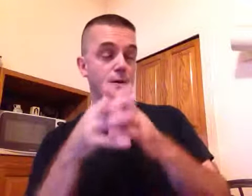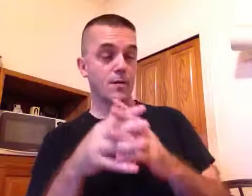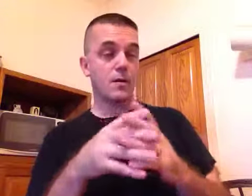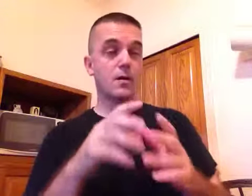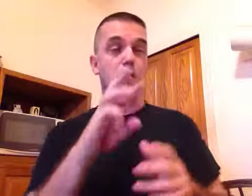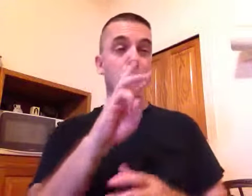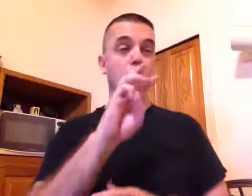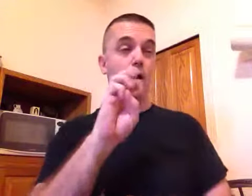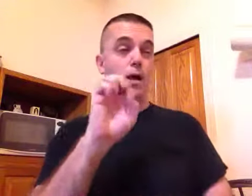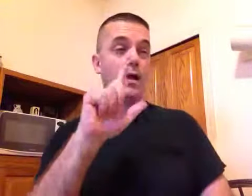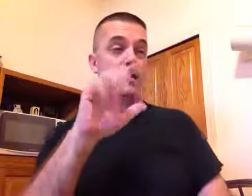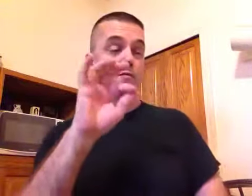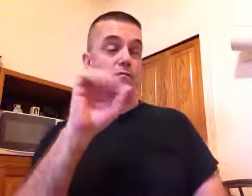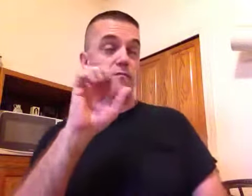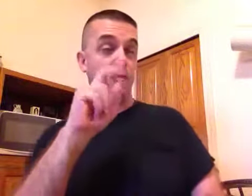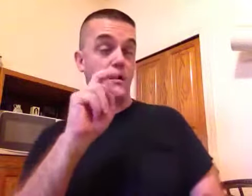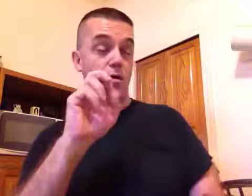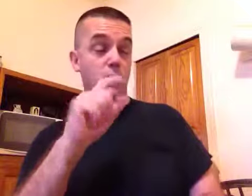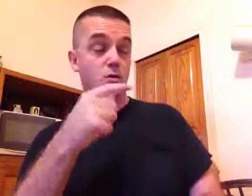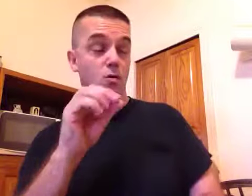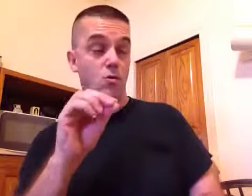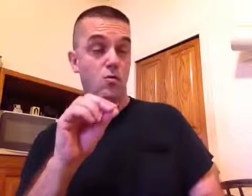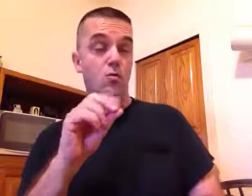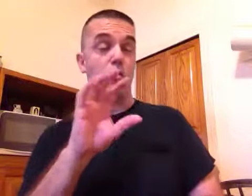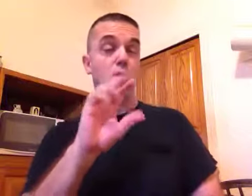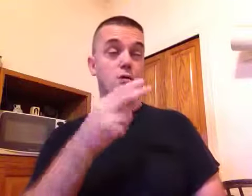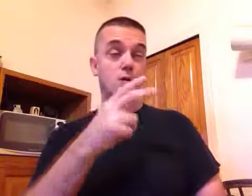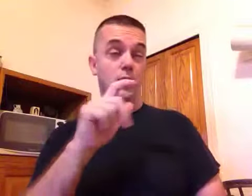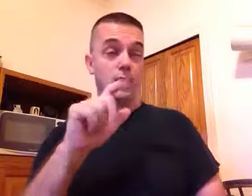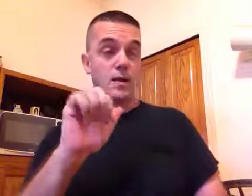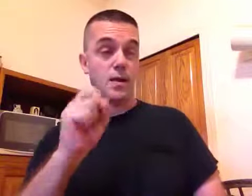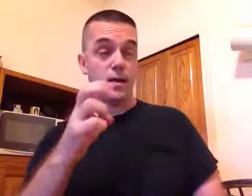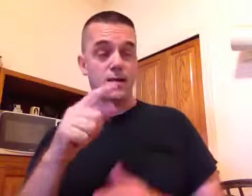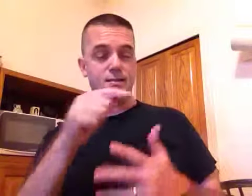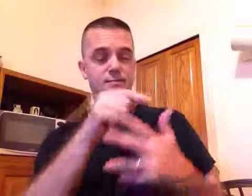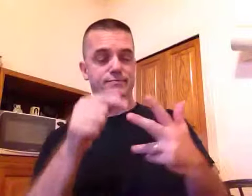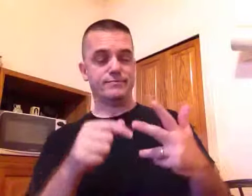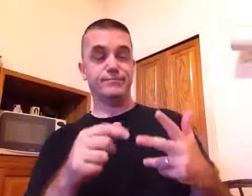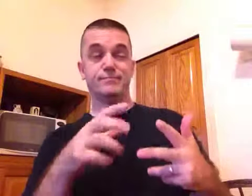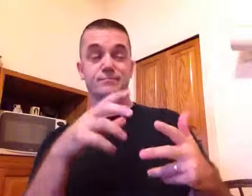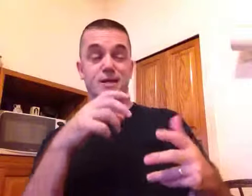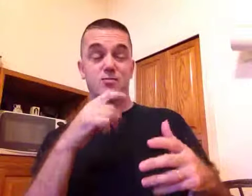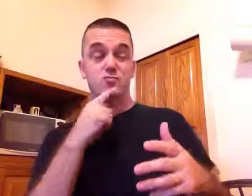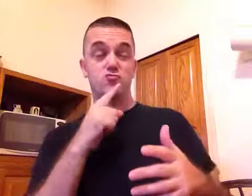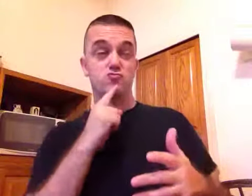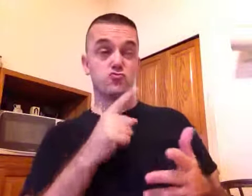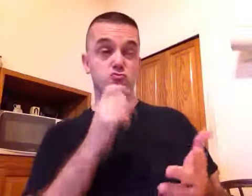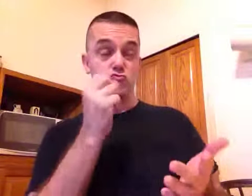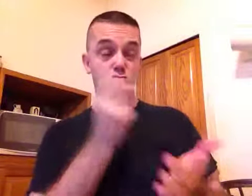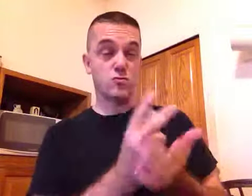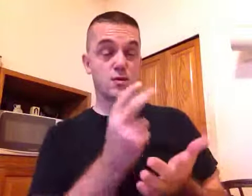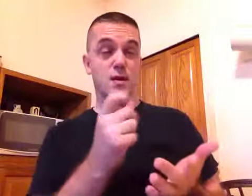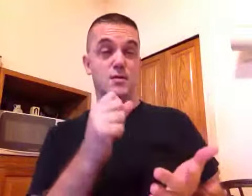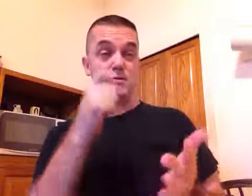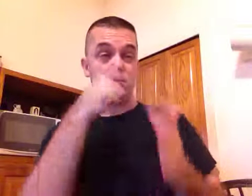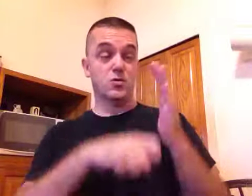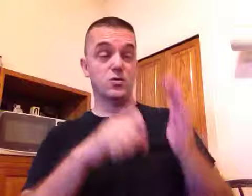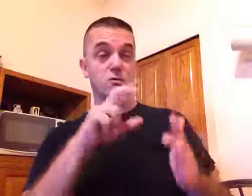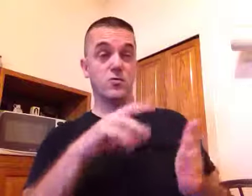these banks that aren't responsive at all to their customers to come in and actually do a loan modification and charge you $3,000 to do that